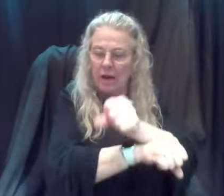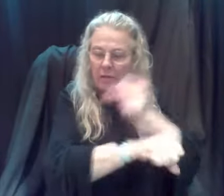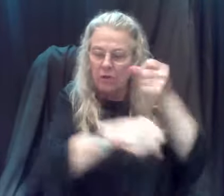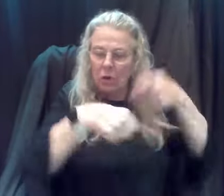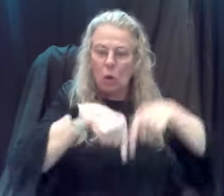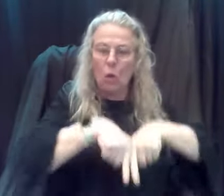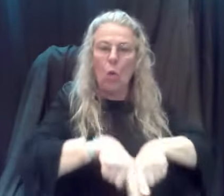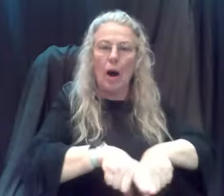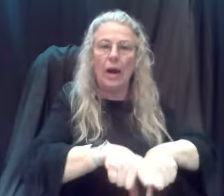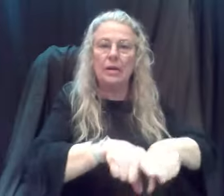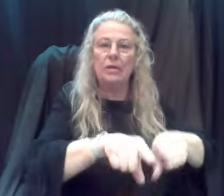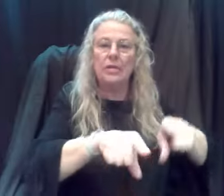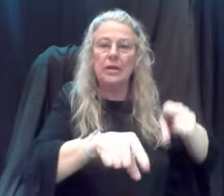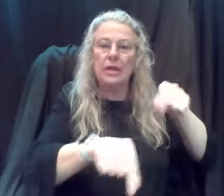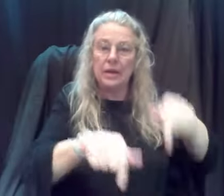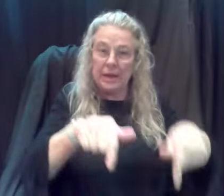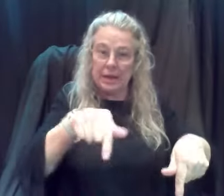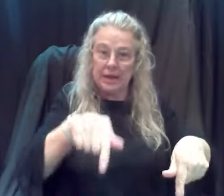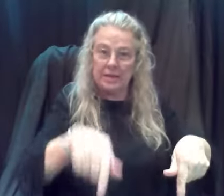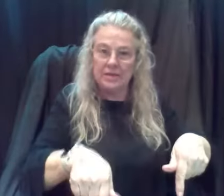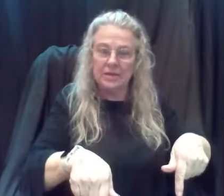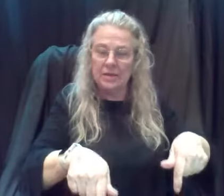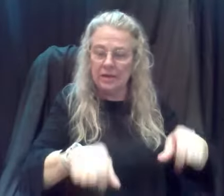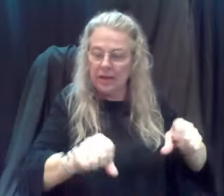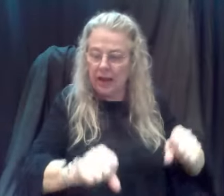while knees can.